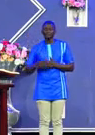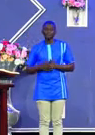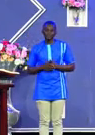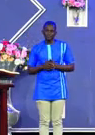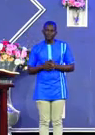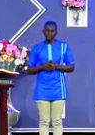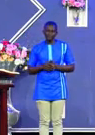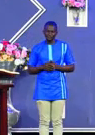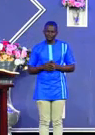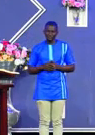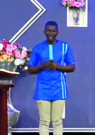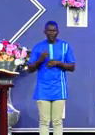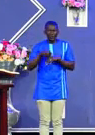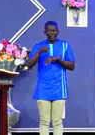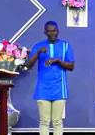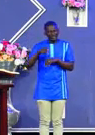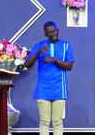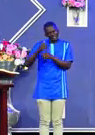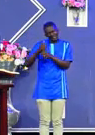when